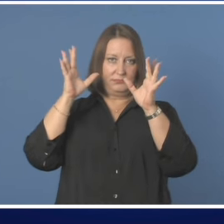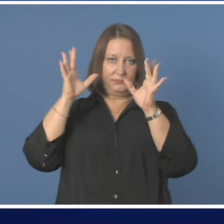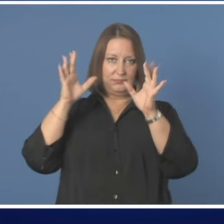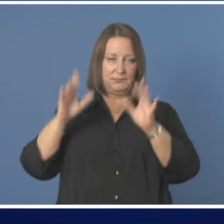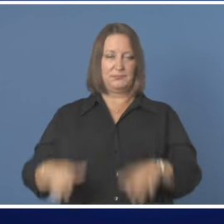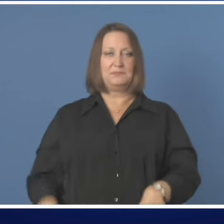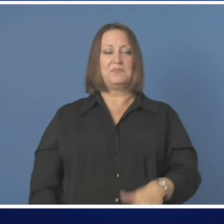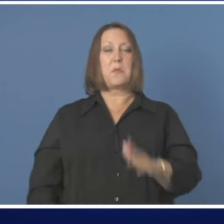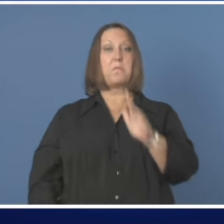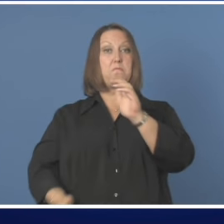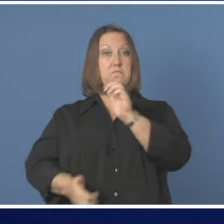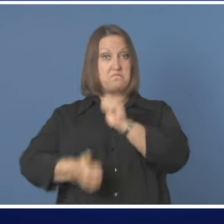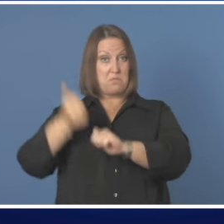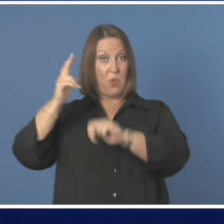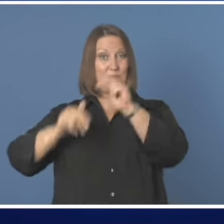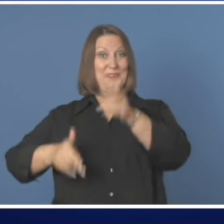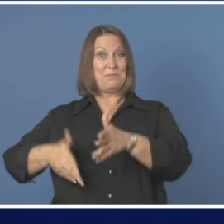catastrophic.